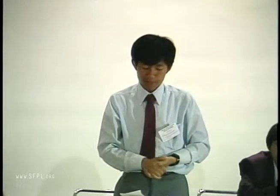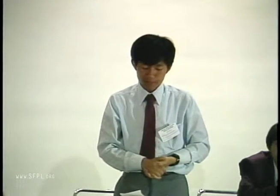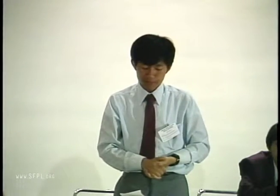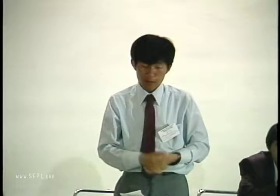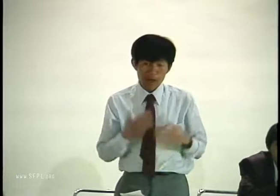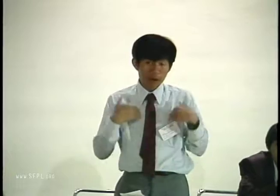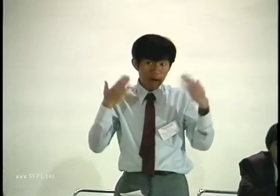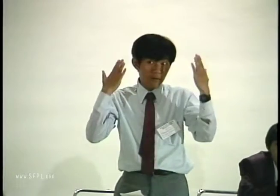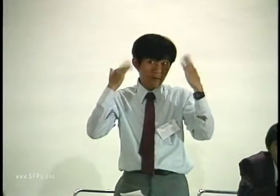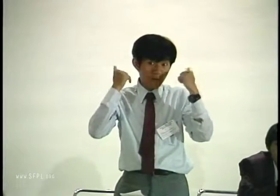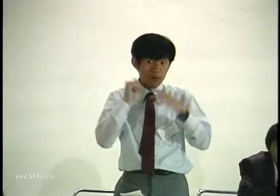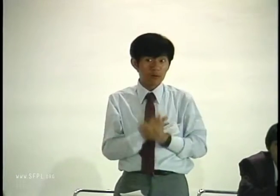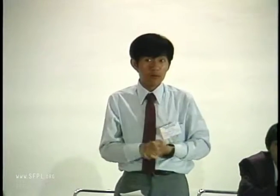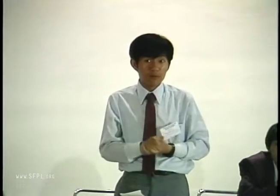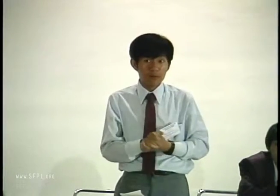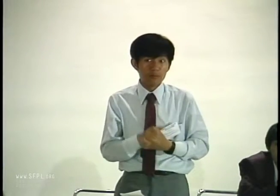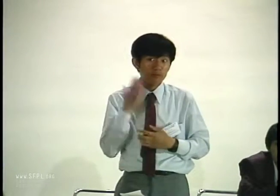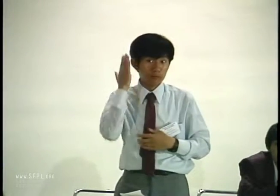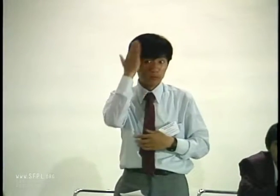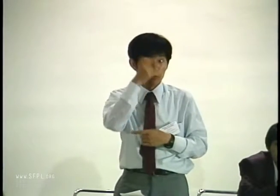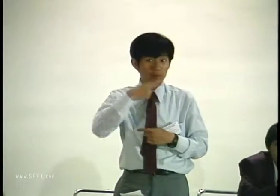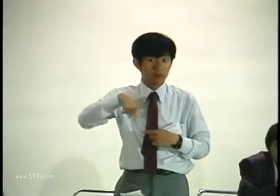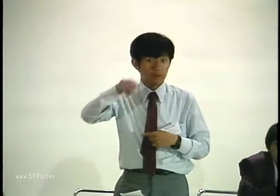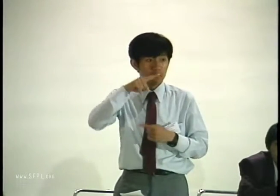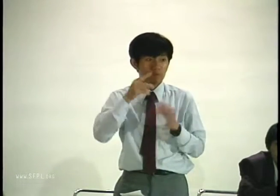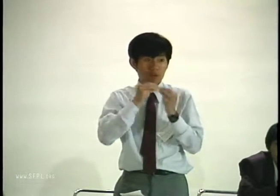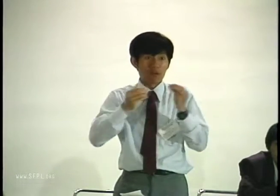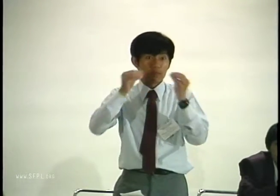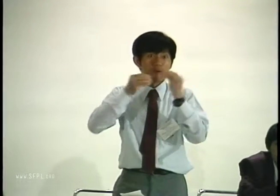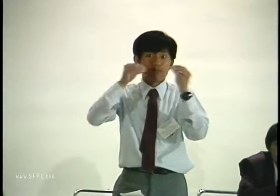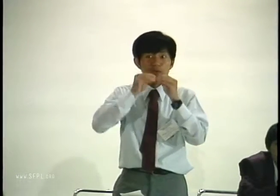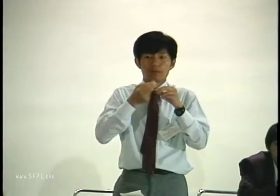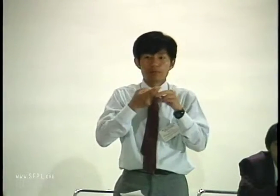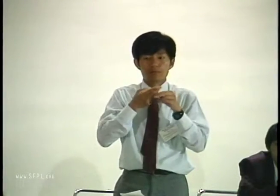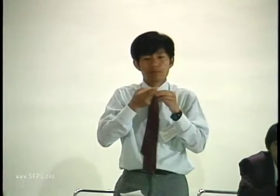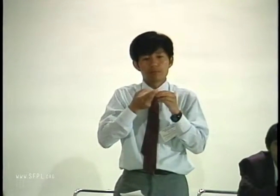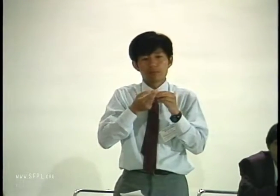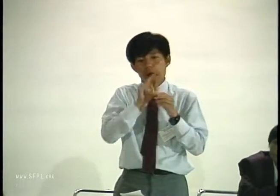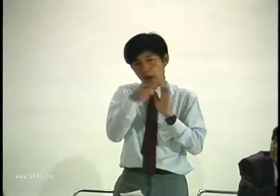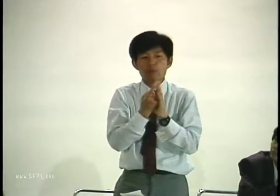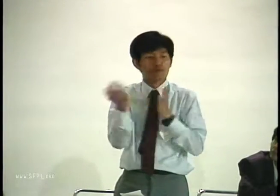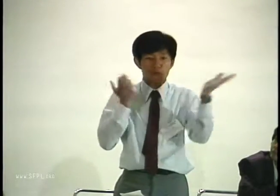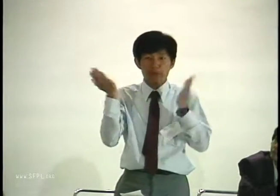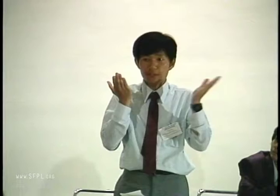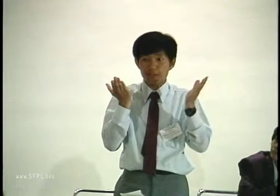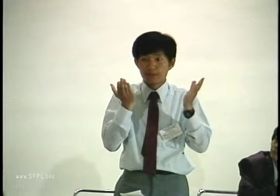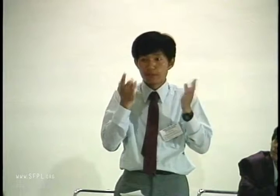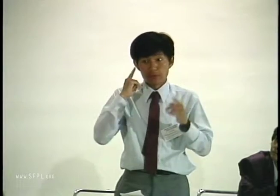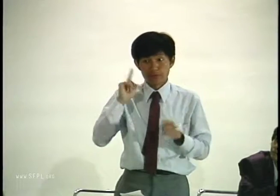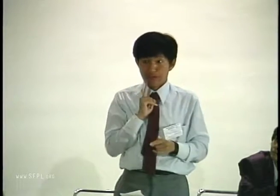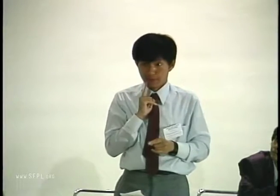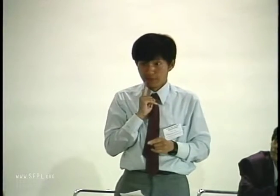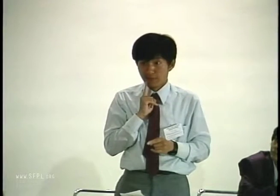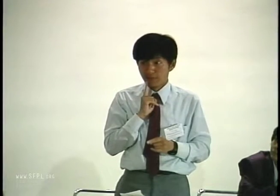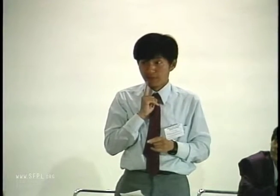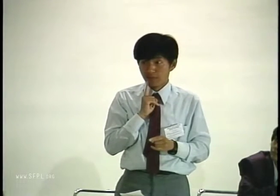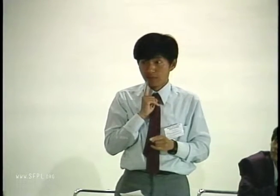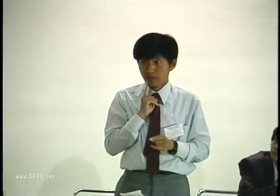available and when the library is open. And so I'm hoping that in the future we're going to see an increase of services and expanded